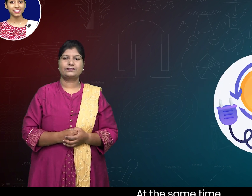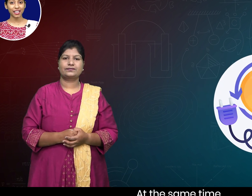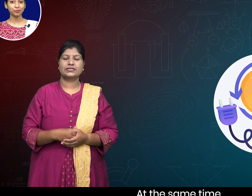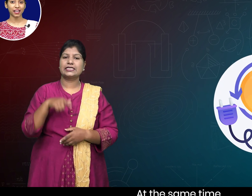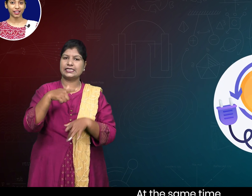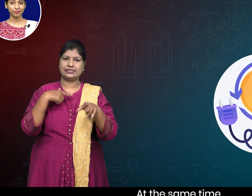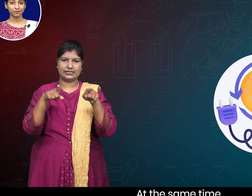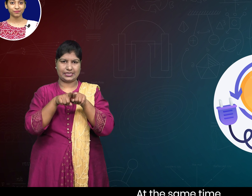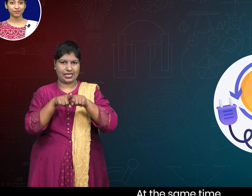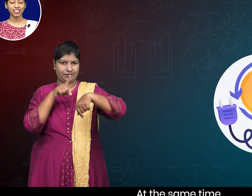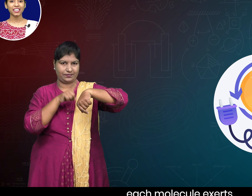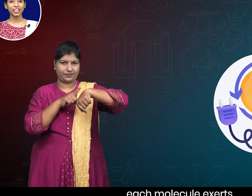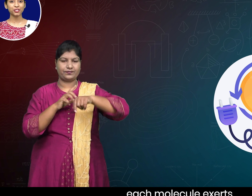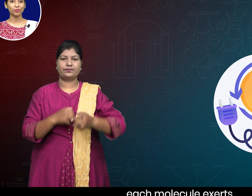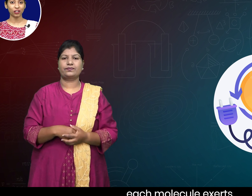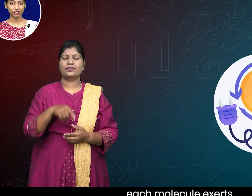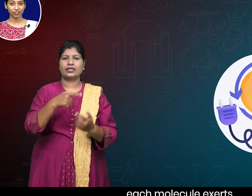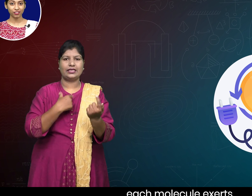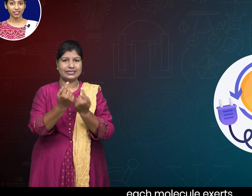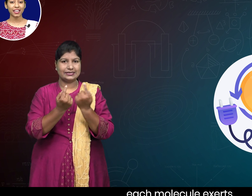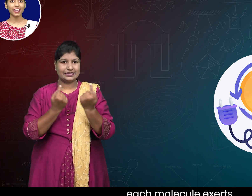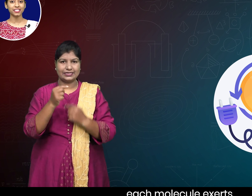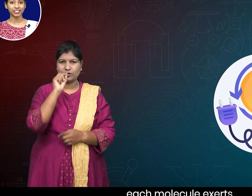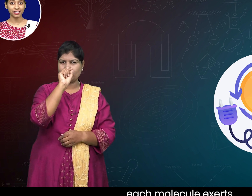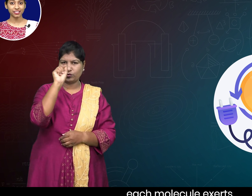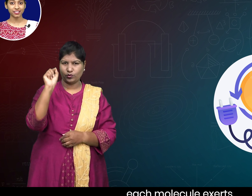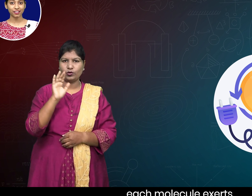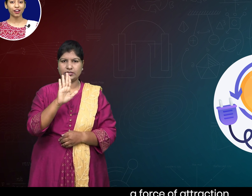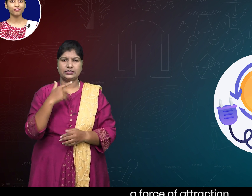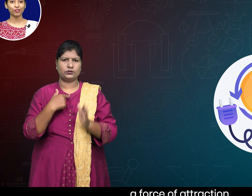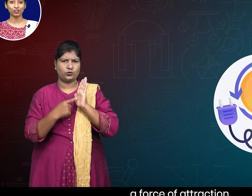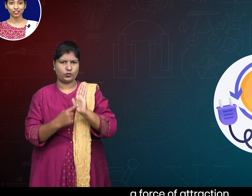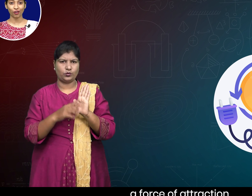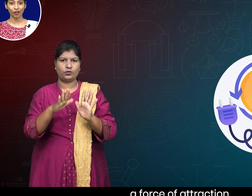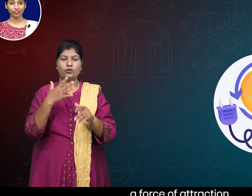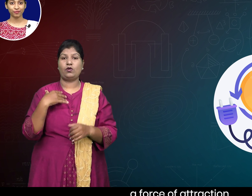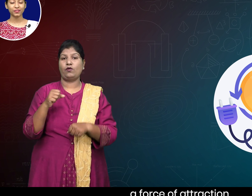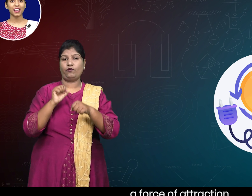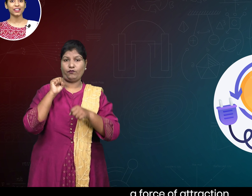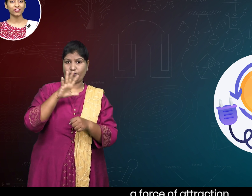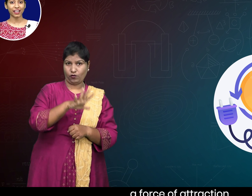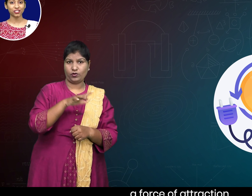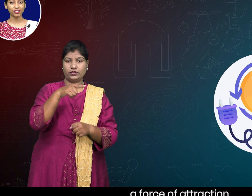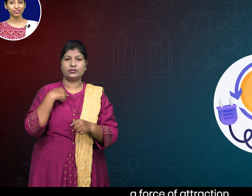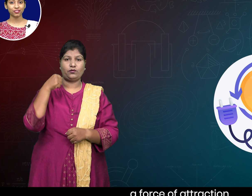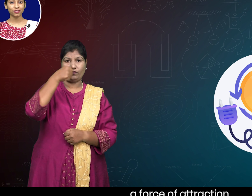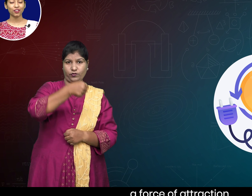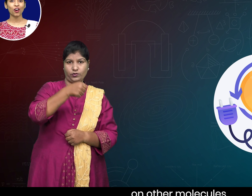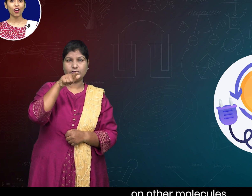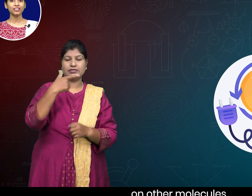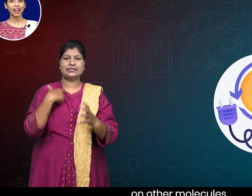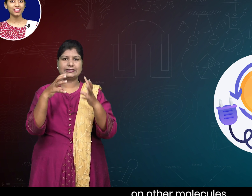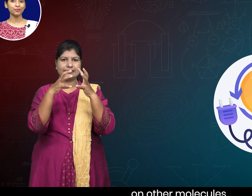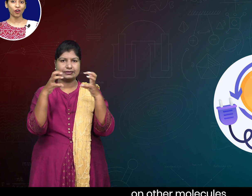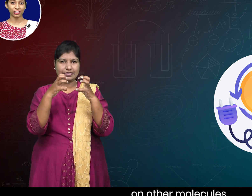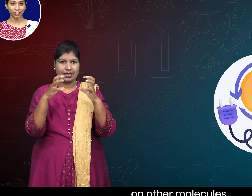At the same time, each molecule exerts a force of attraction